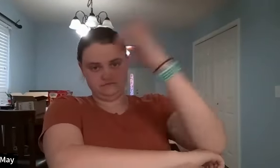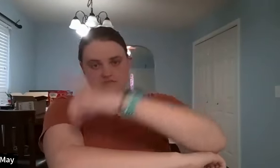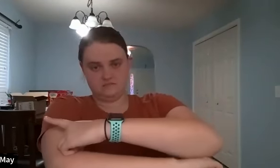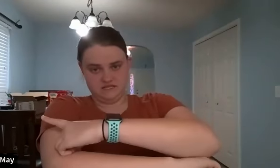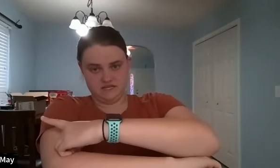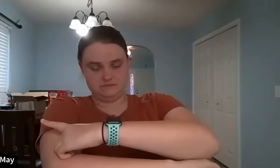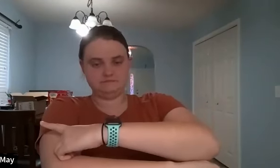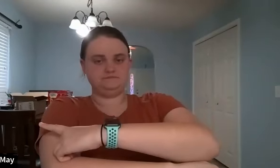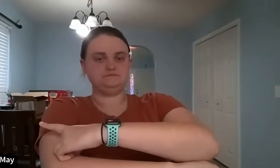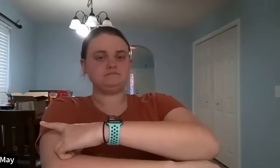Day.